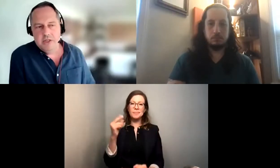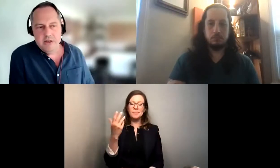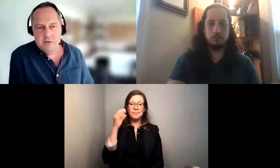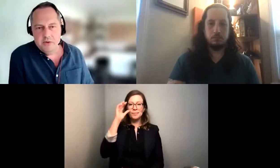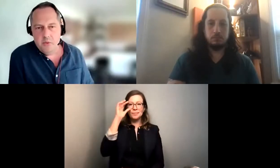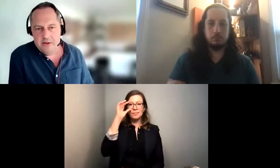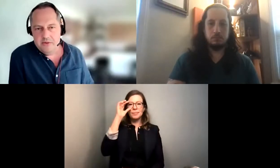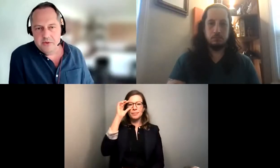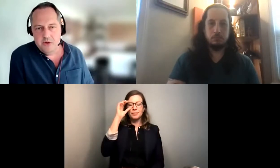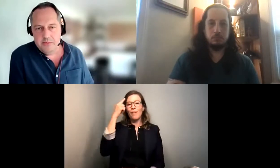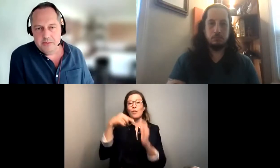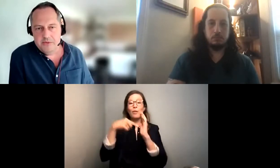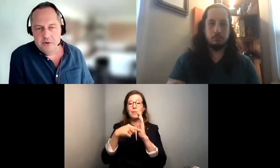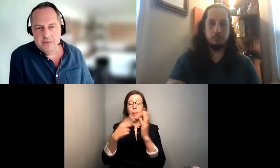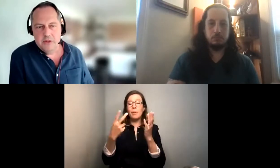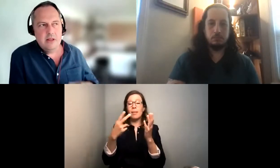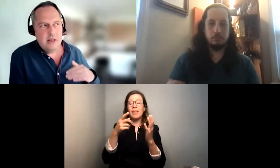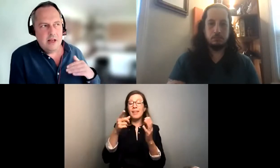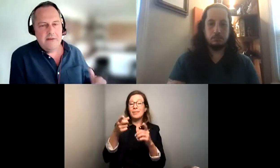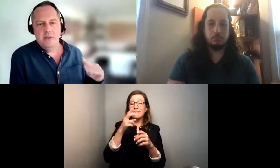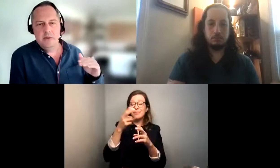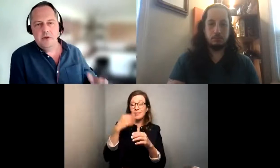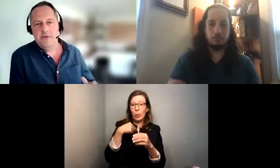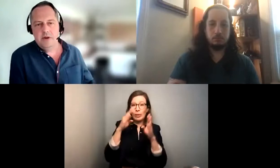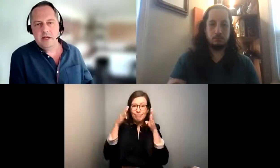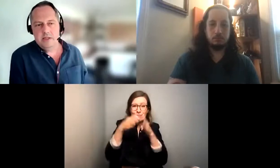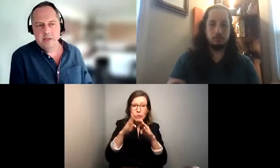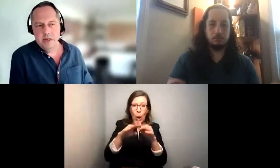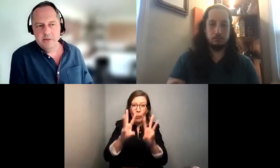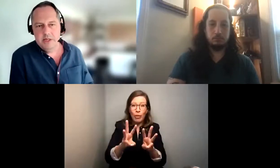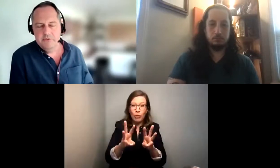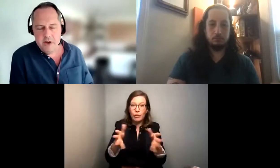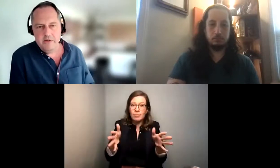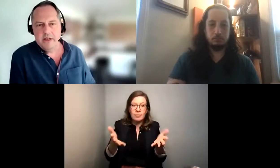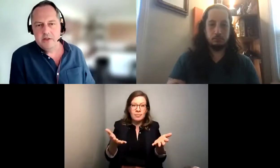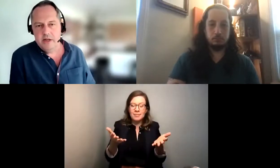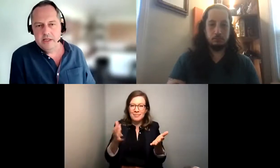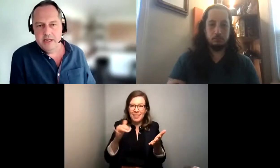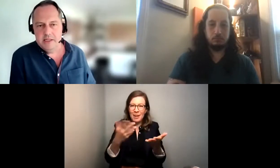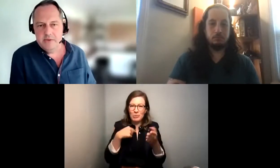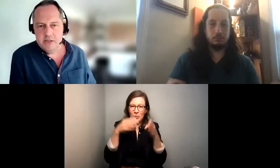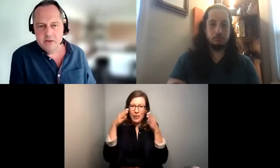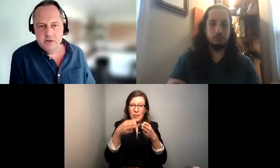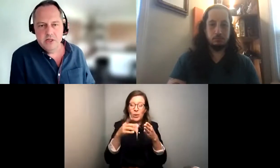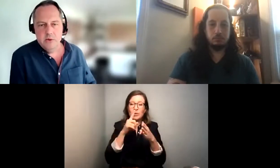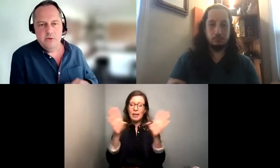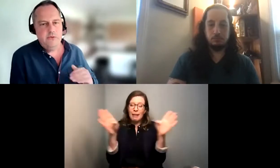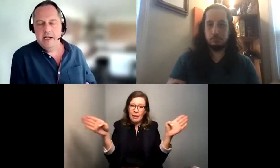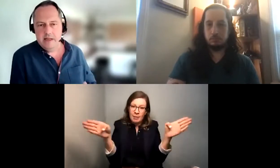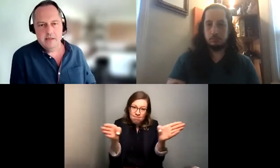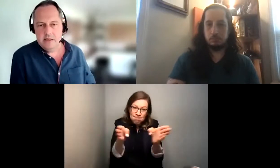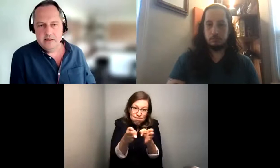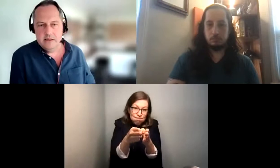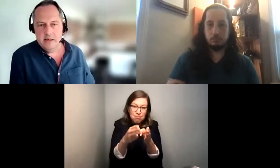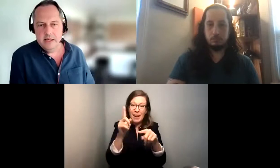You mentioned the weather corpus before. The level that we're at for recognition at the moment is very constrained domains of discourse with